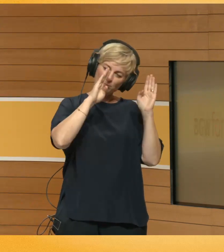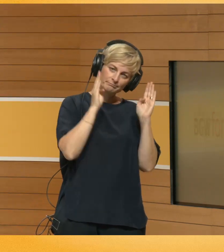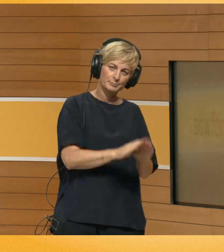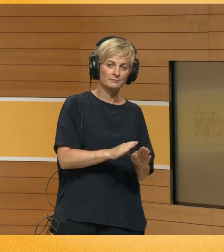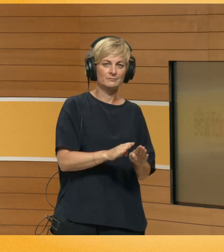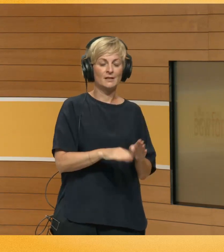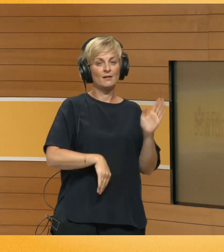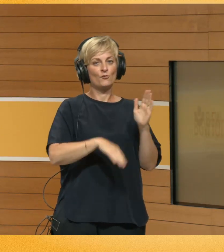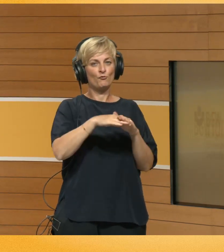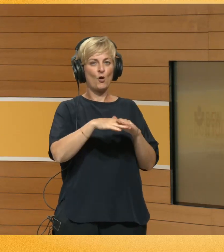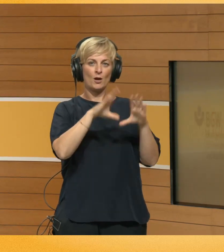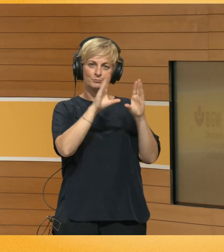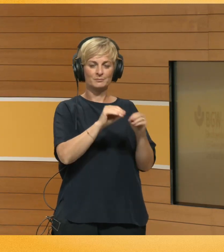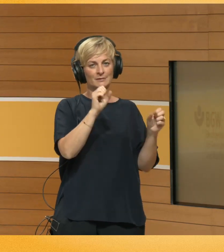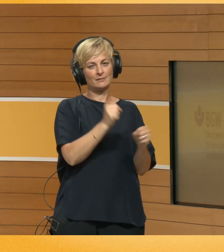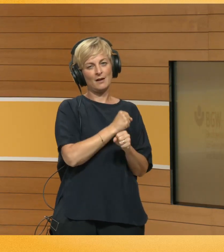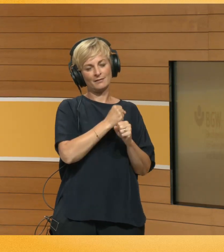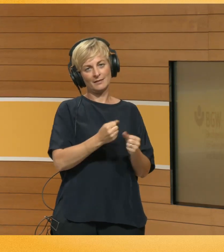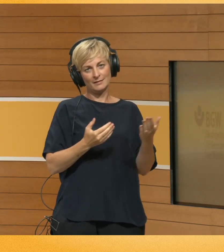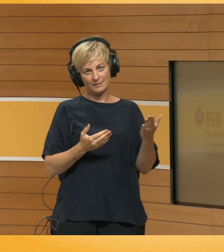controls, administrative controls, and